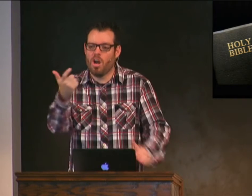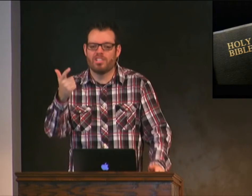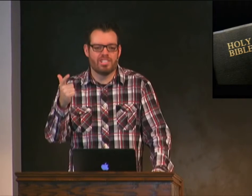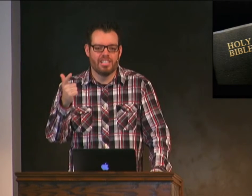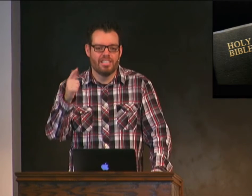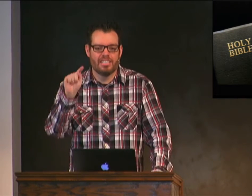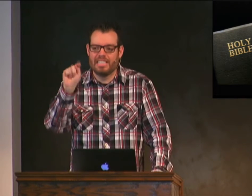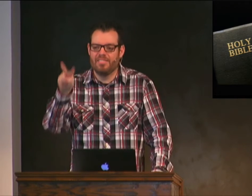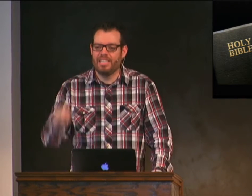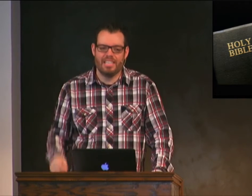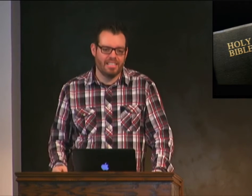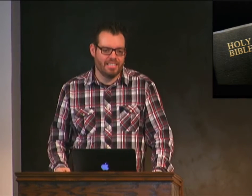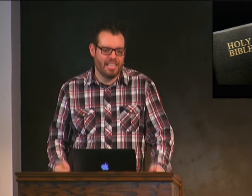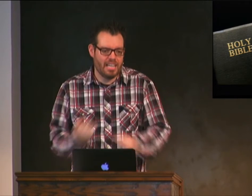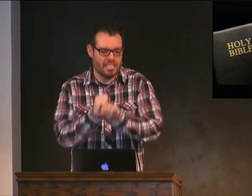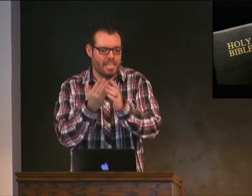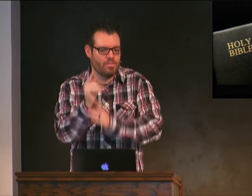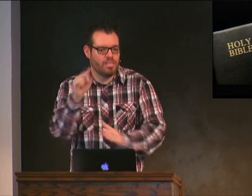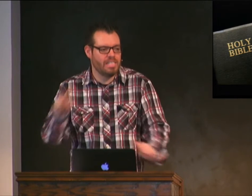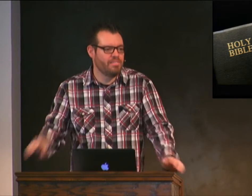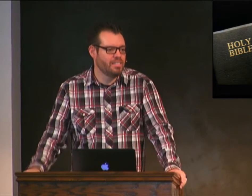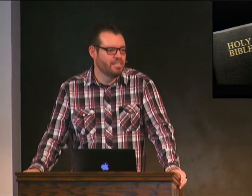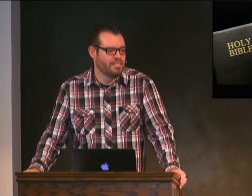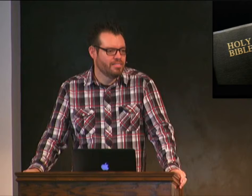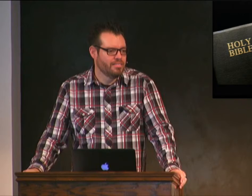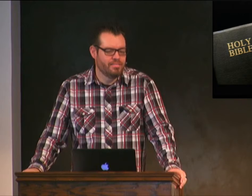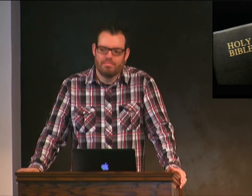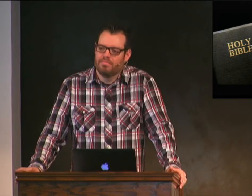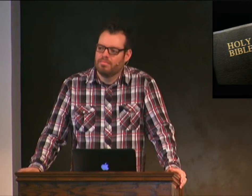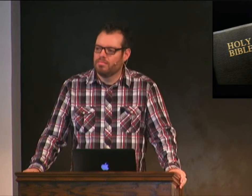Some of you watched TV and got saved through TV.